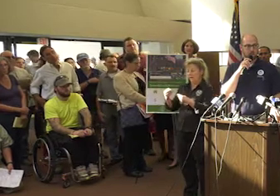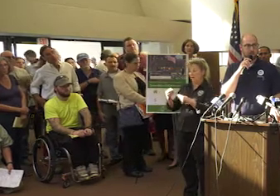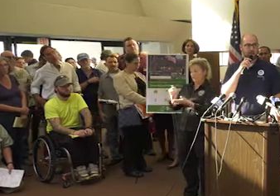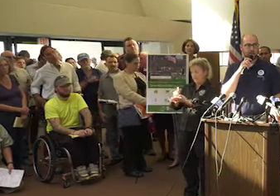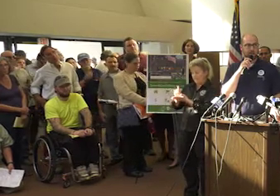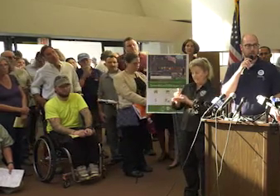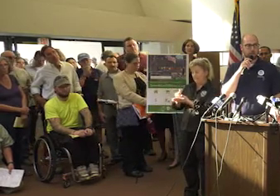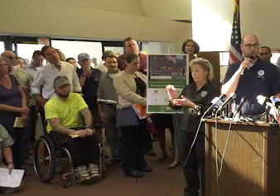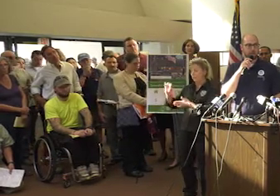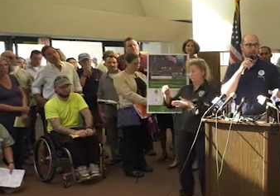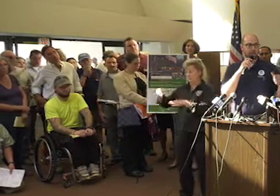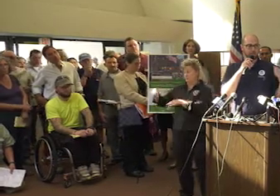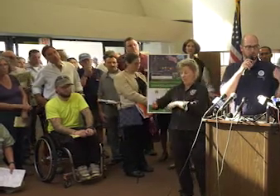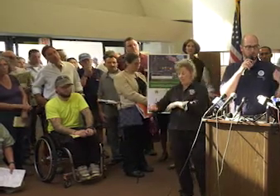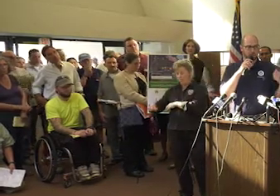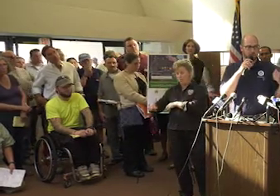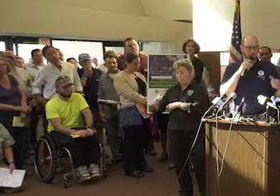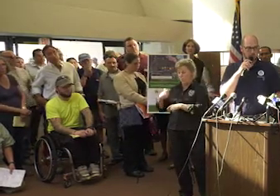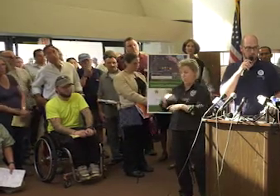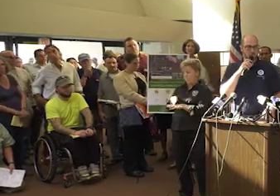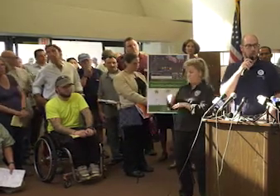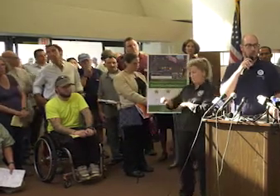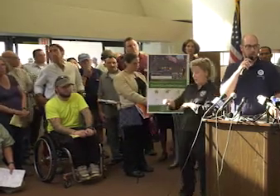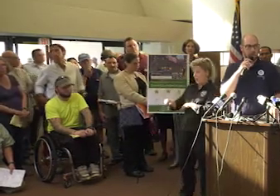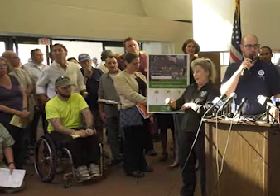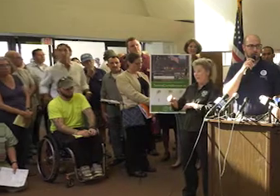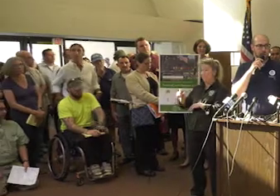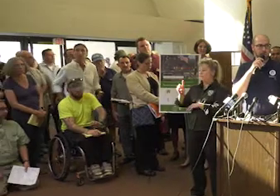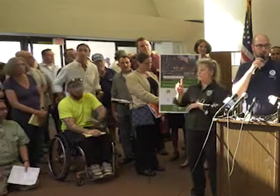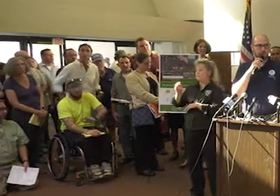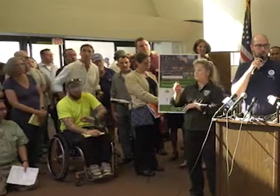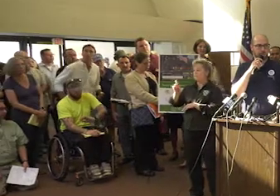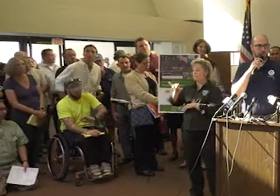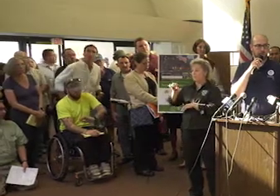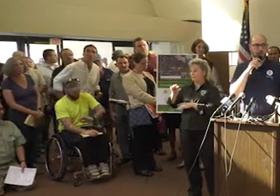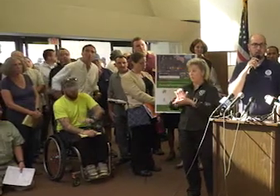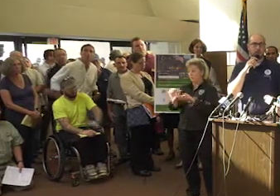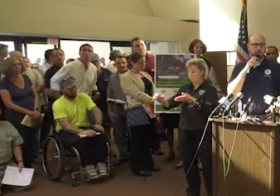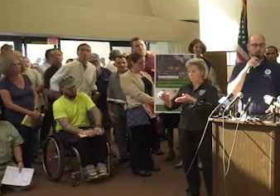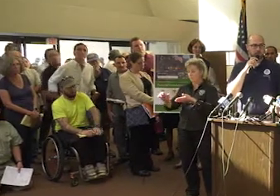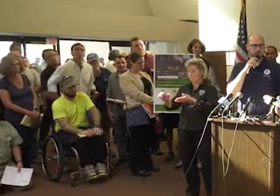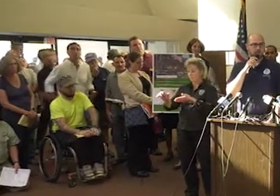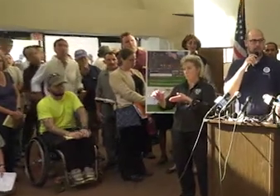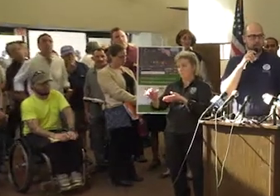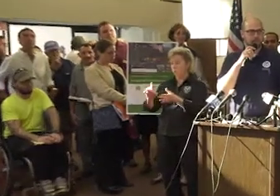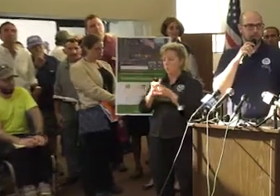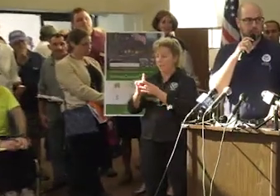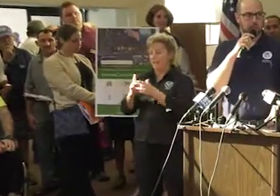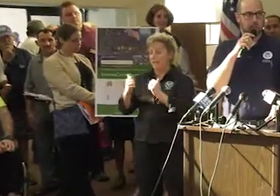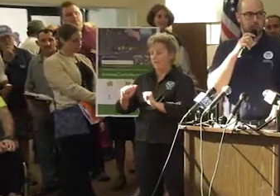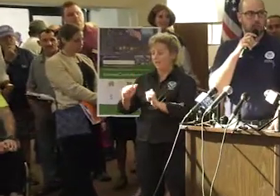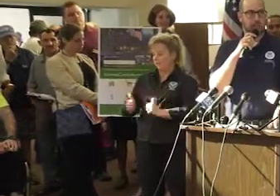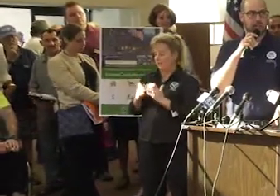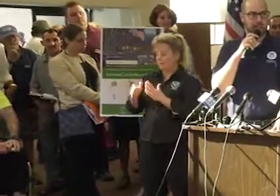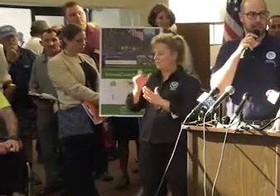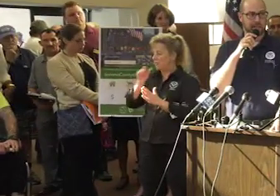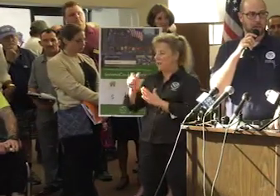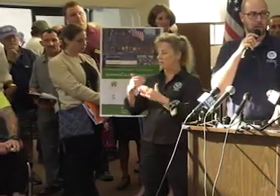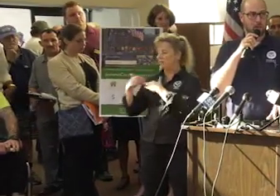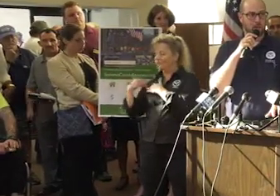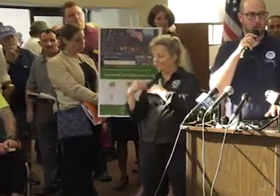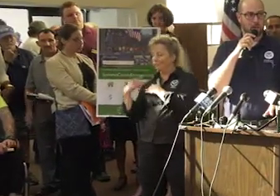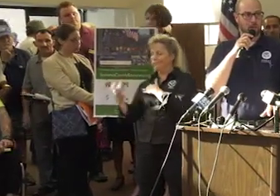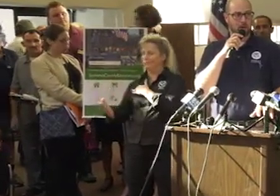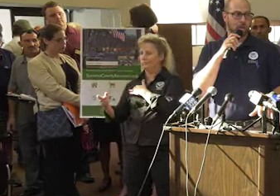insurance is providing assistance for in the debris removal, we will have a coordinated effort to ensure that the survivor is not unduly